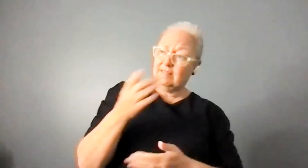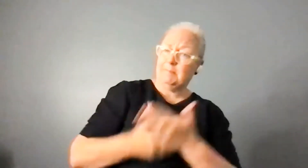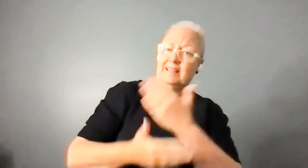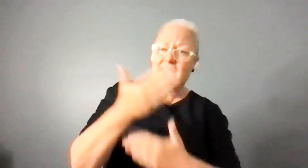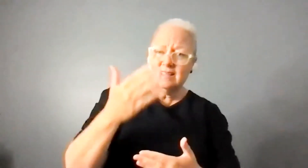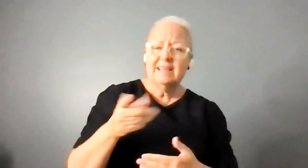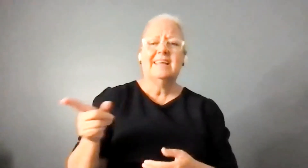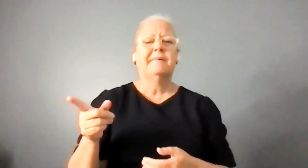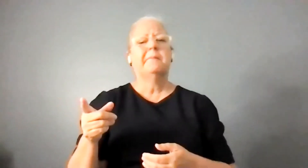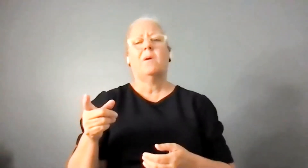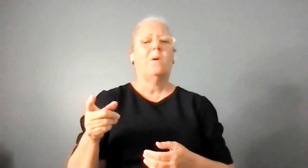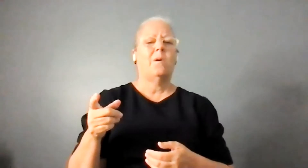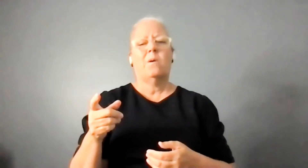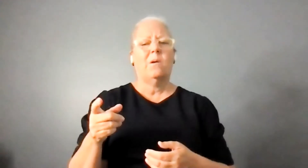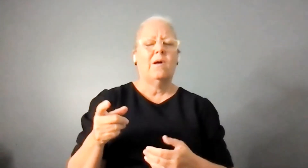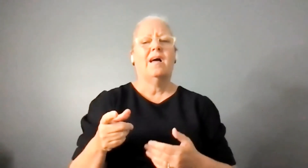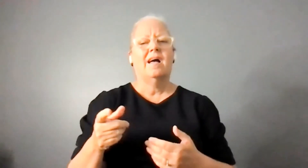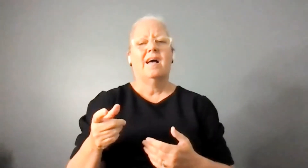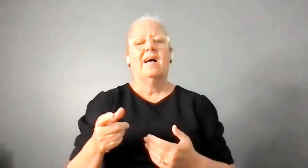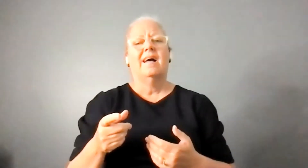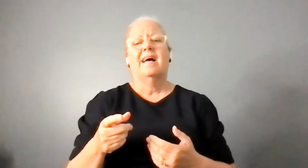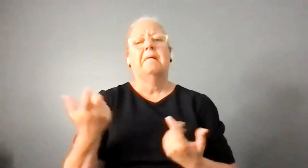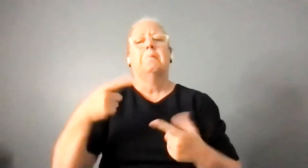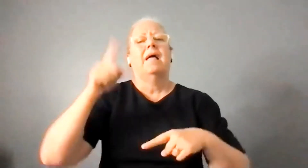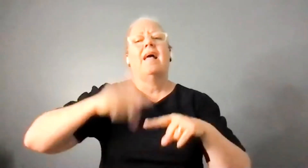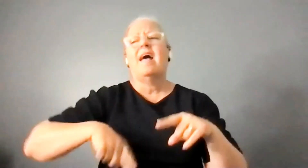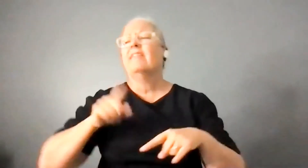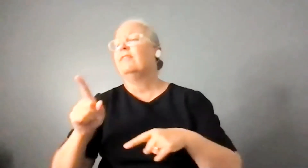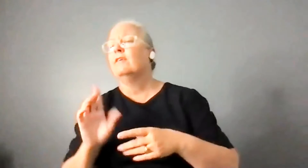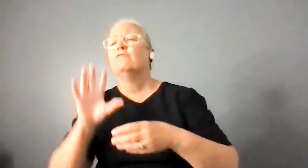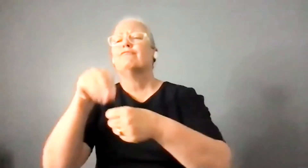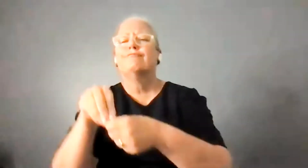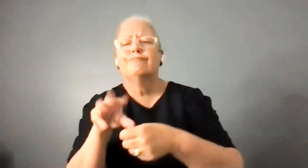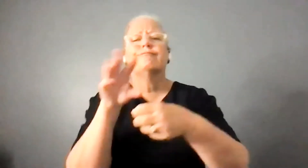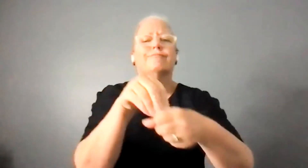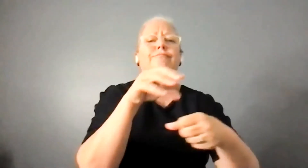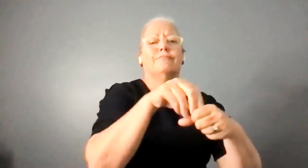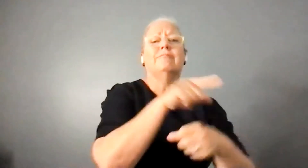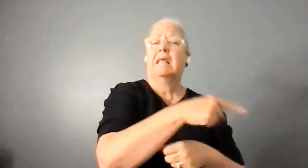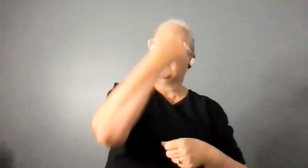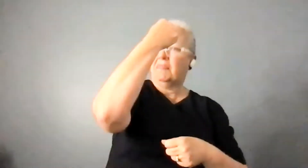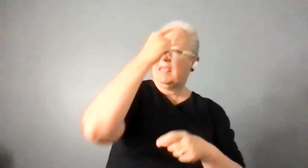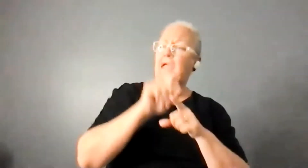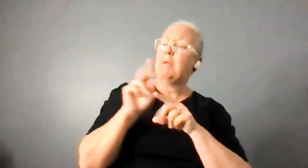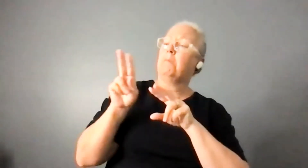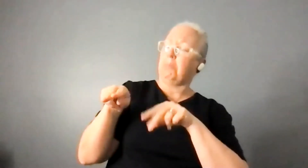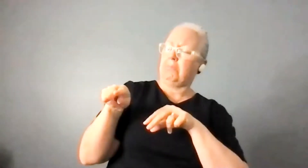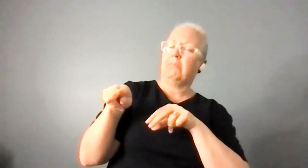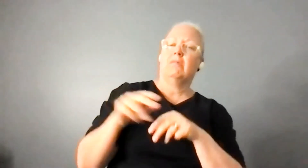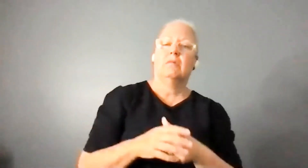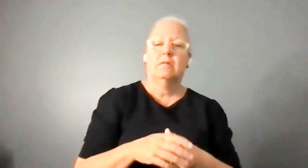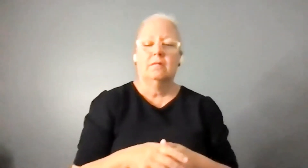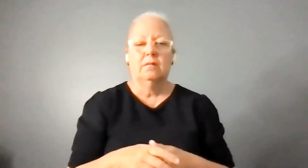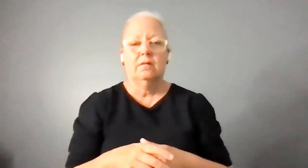the development issues of their society in different ways, such as they believe